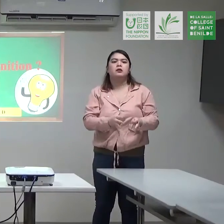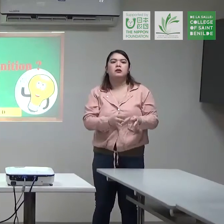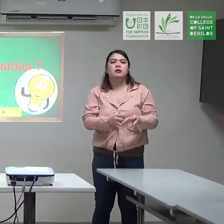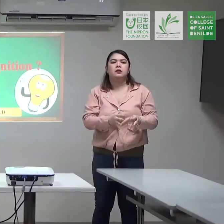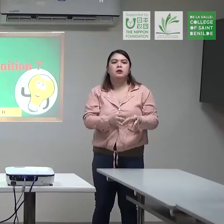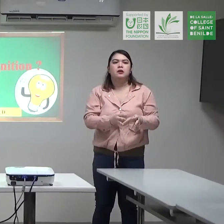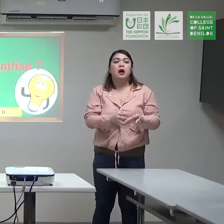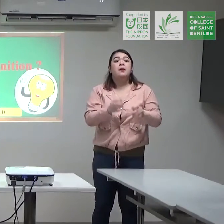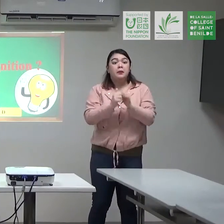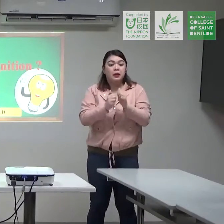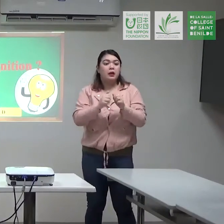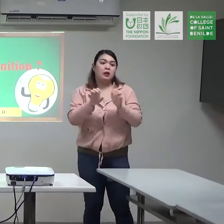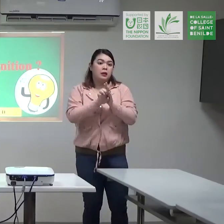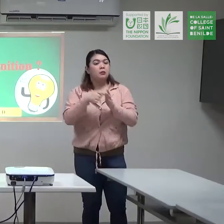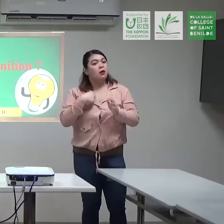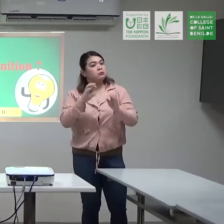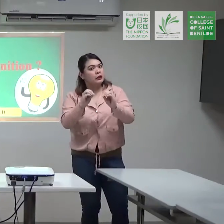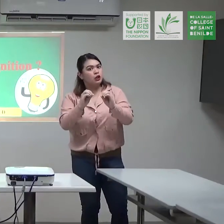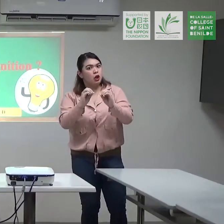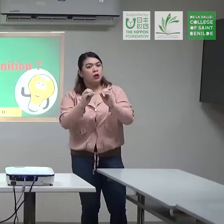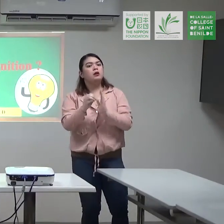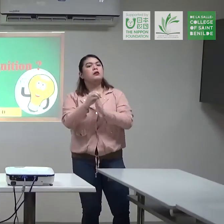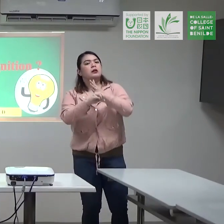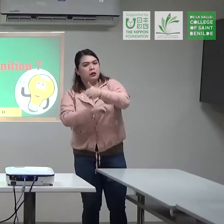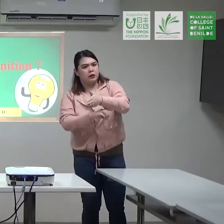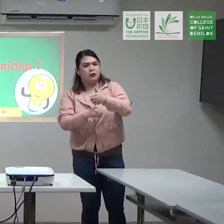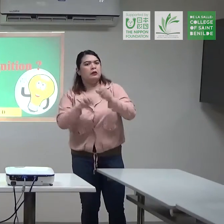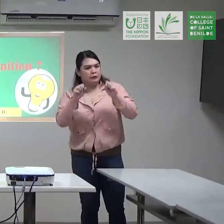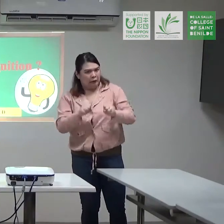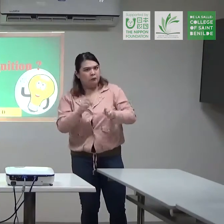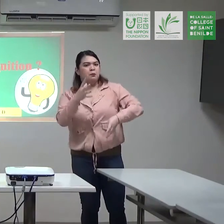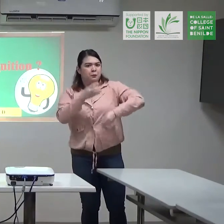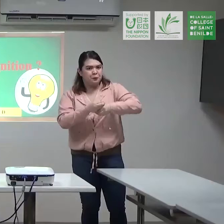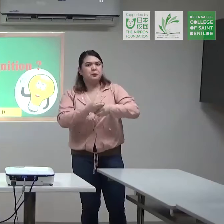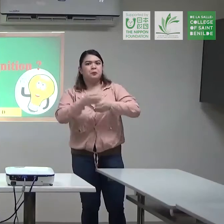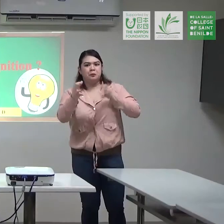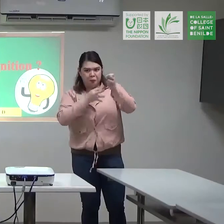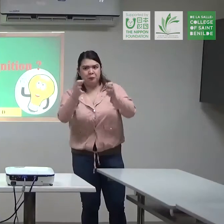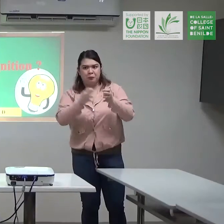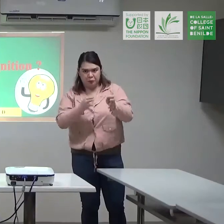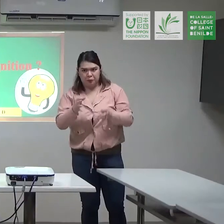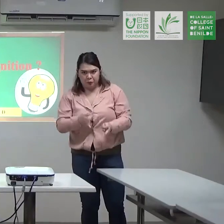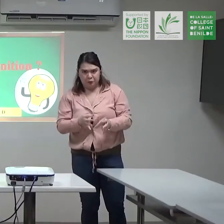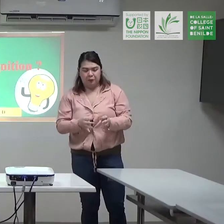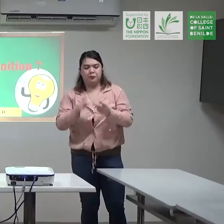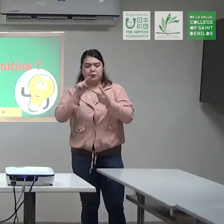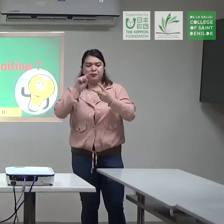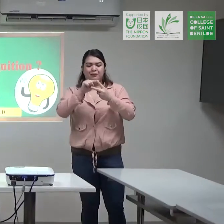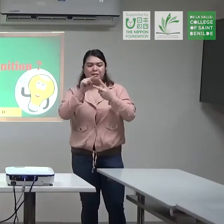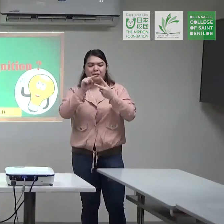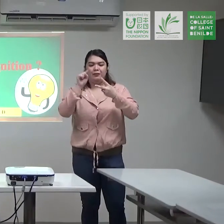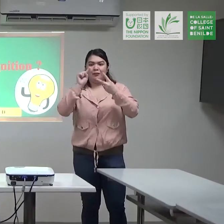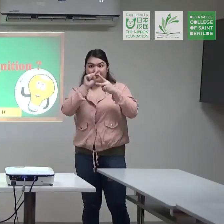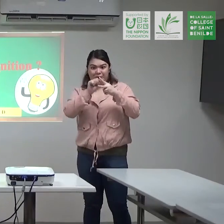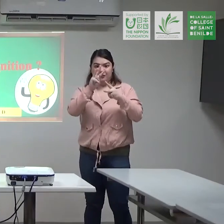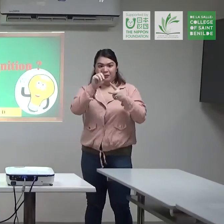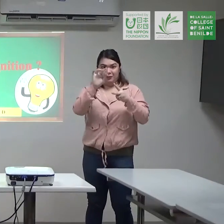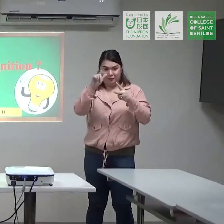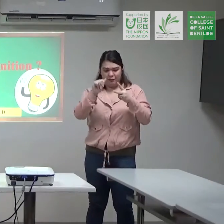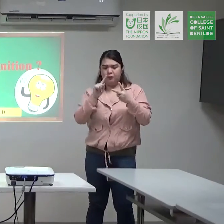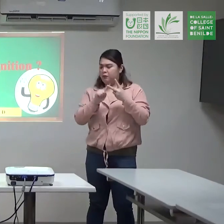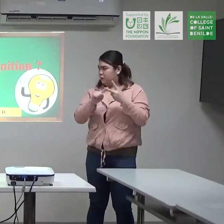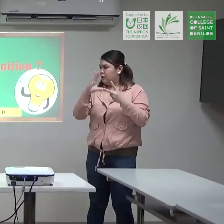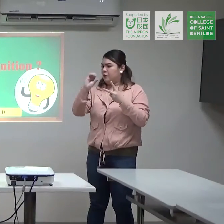going beyond what is there currently. And of course, cognition is something that